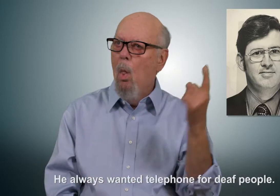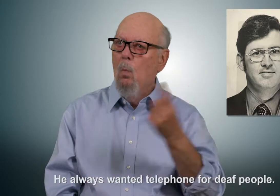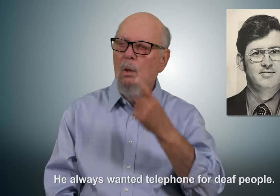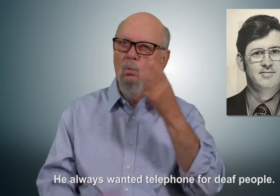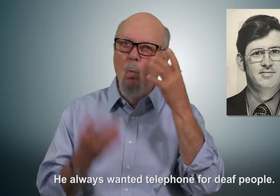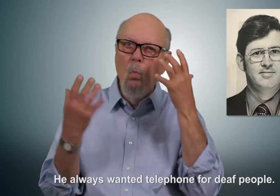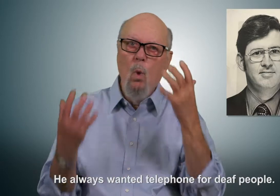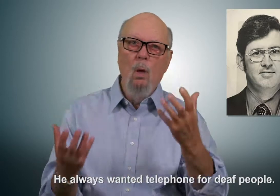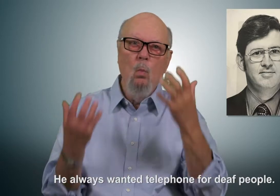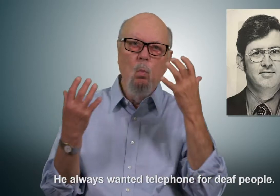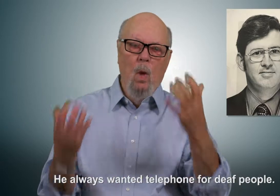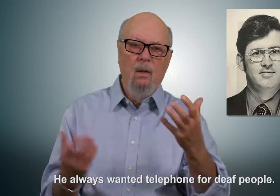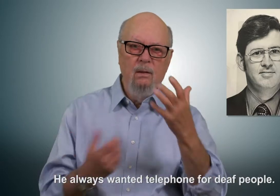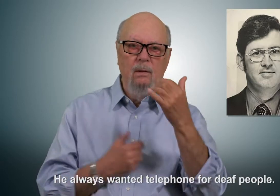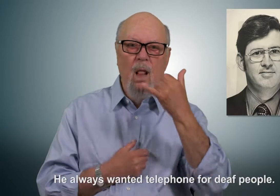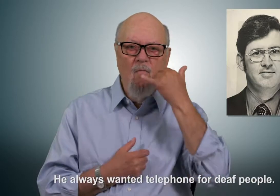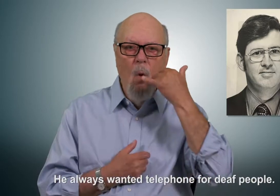He always wanted telephone for Deaf people.